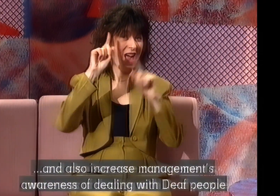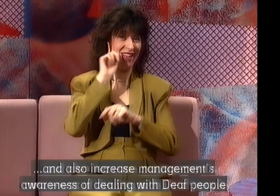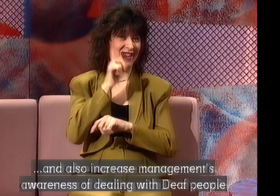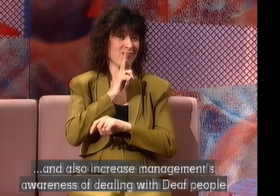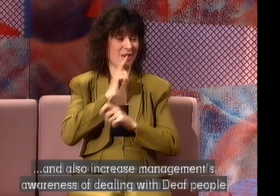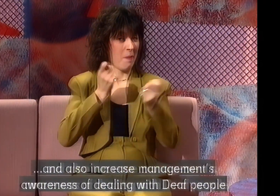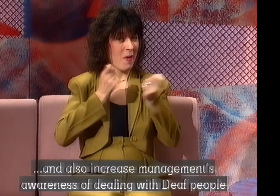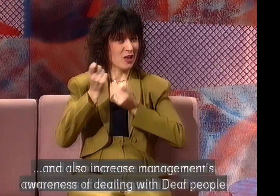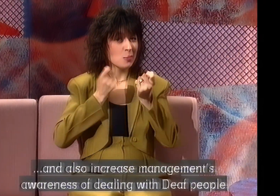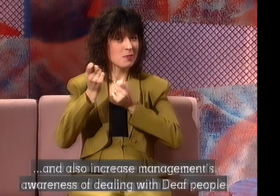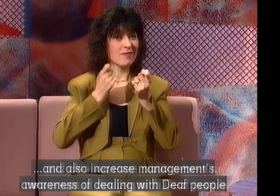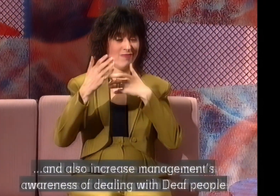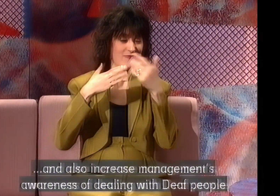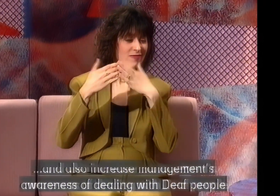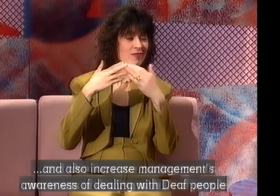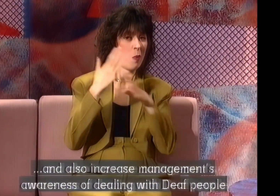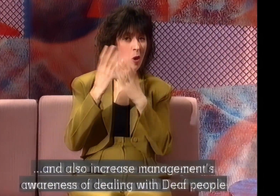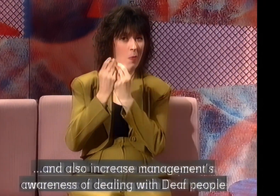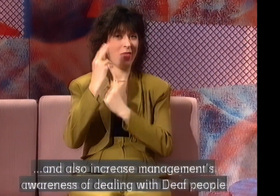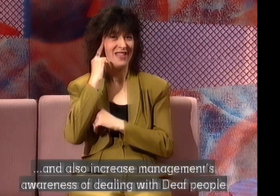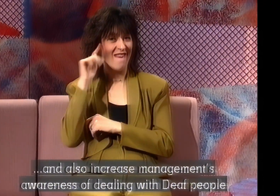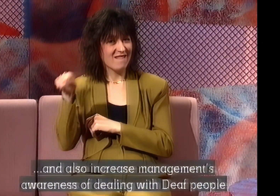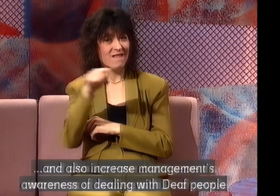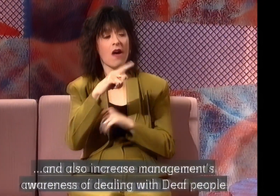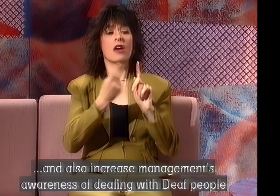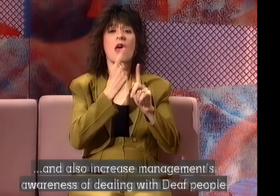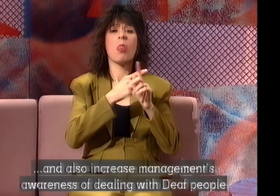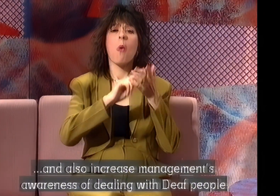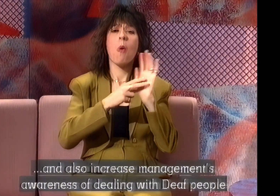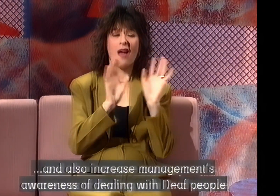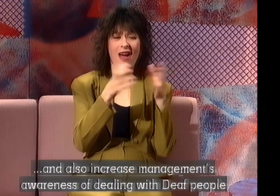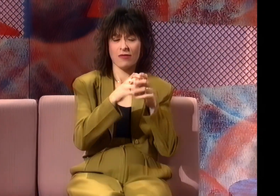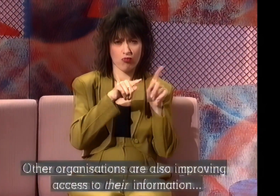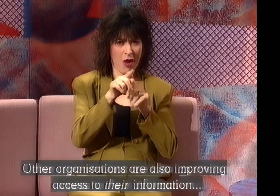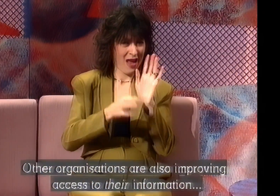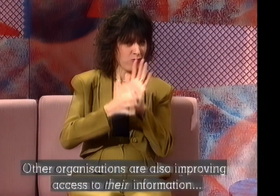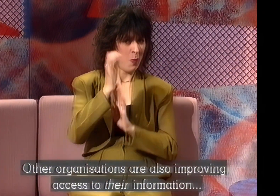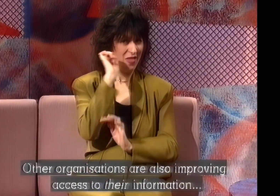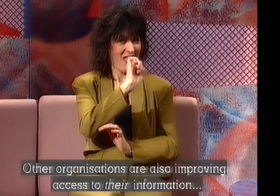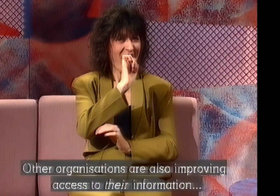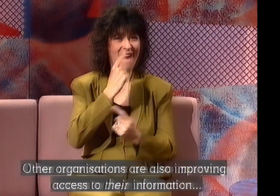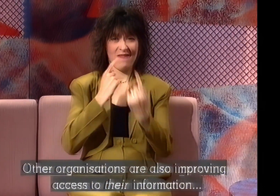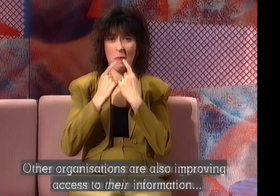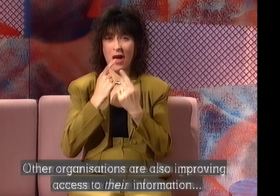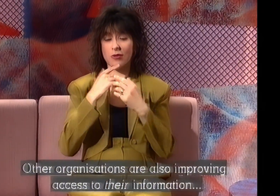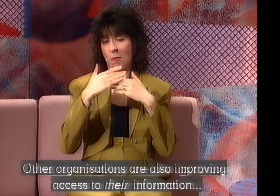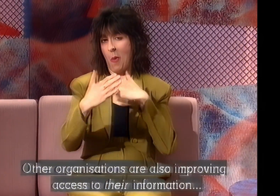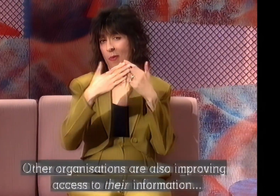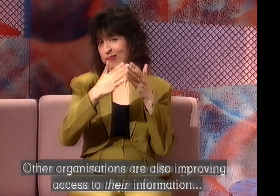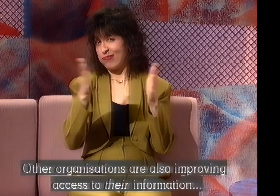increase management's awareness of dealing and working with deaf people. Other organisations are also trying to improve access to